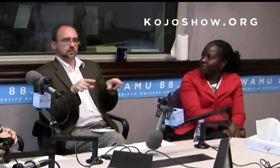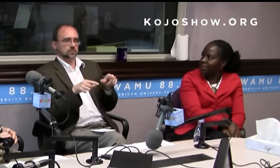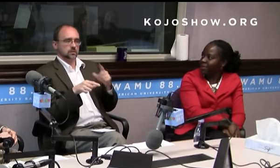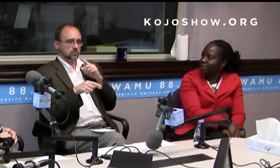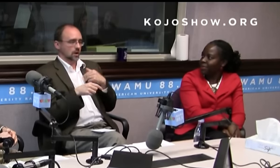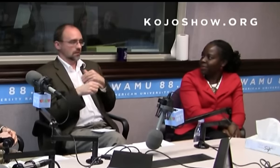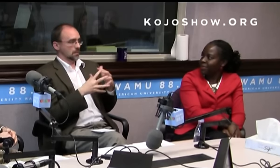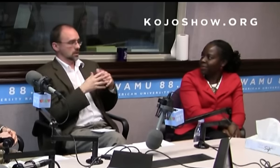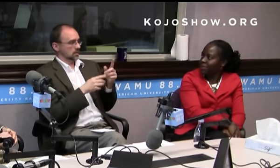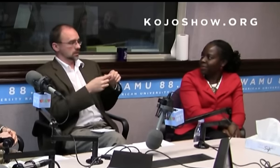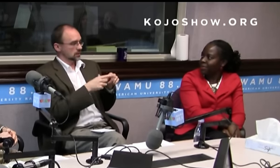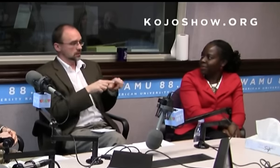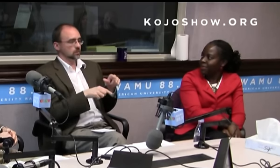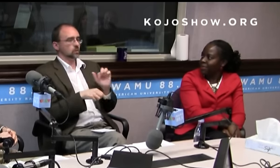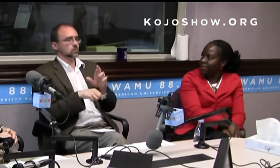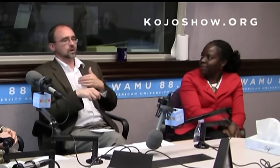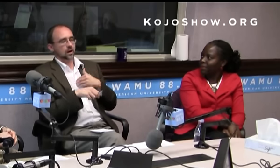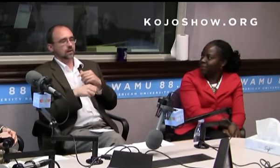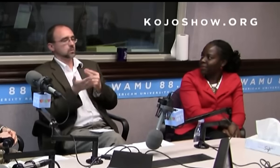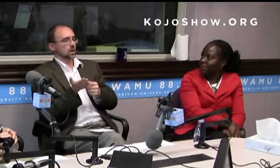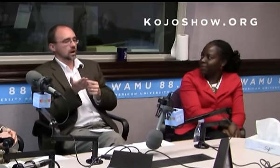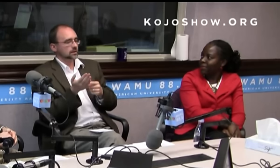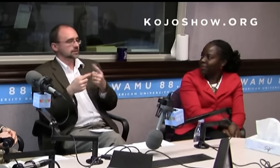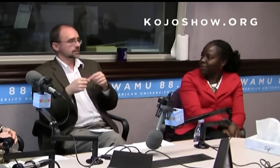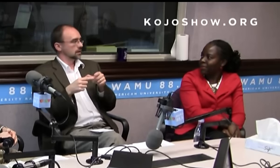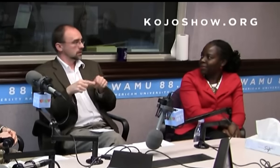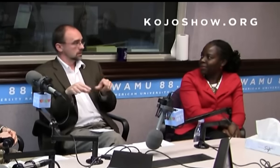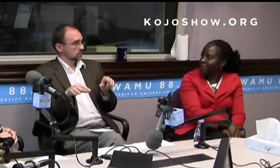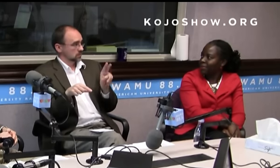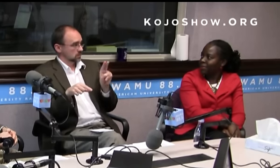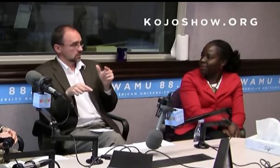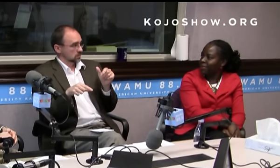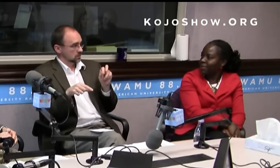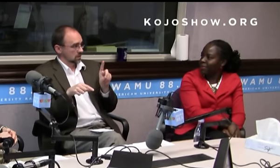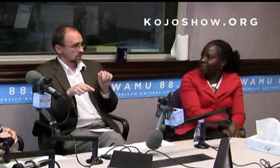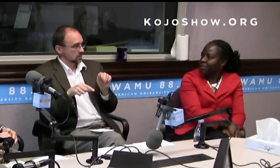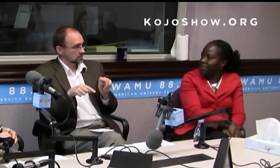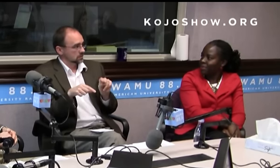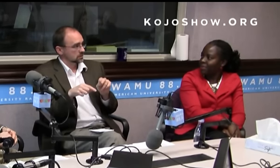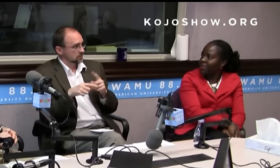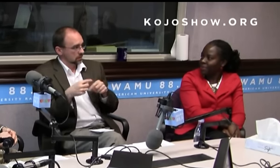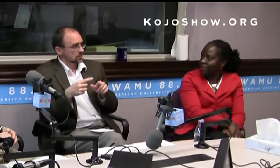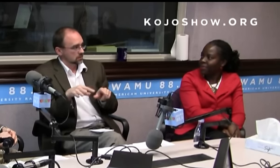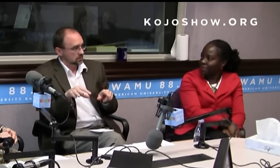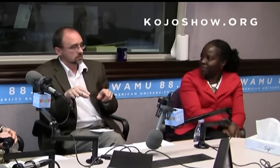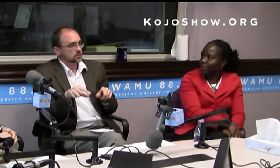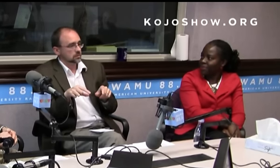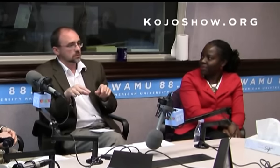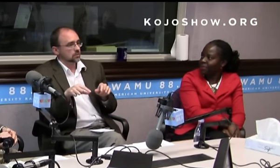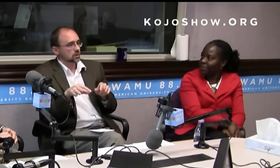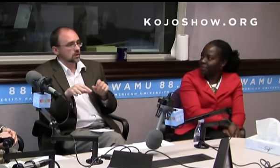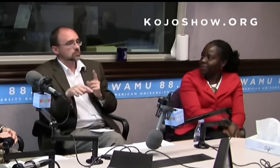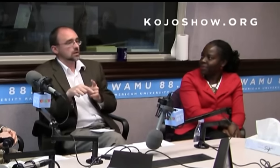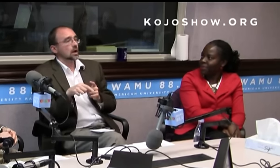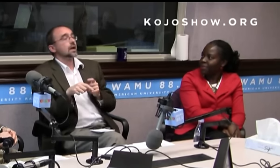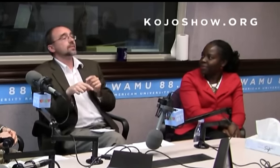So now we have American Sign Language, we have various sign languages around the world,